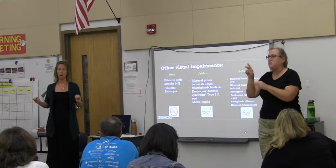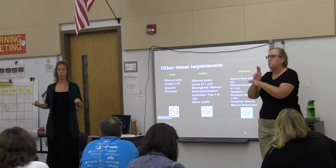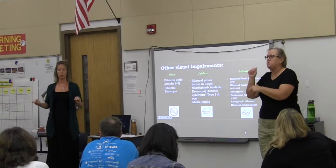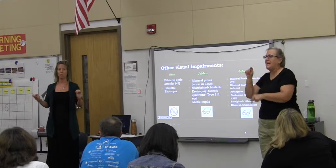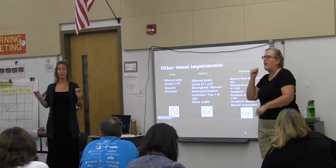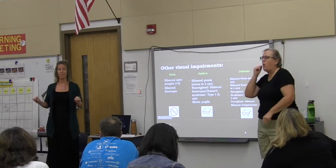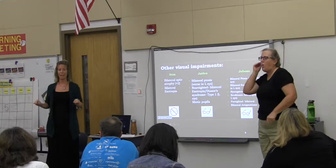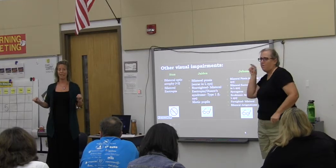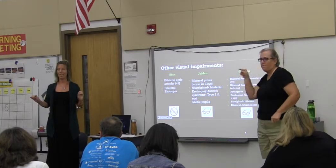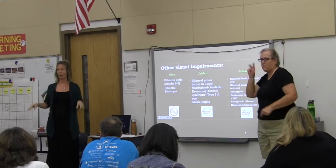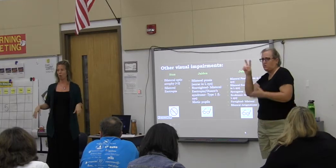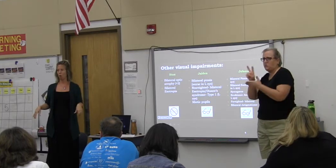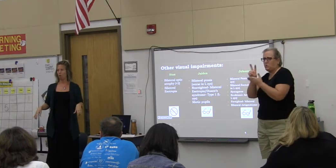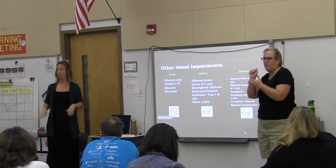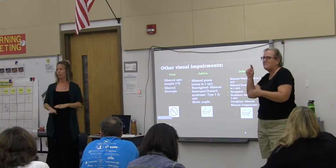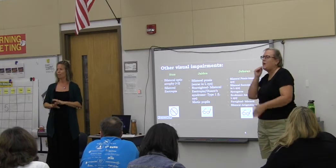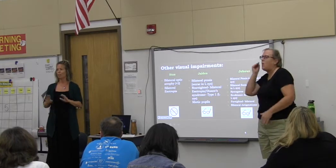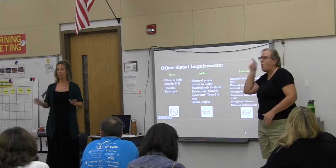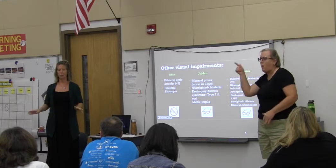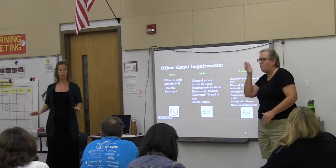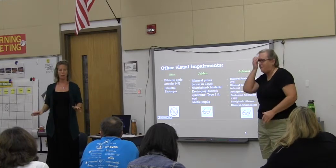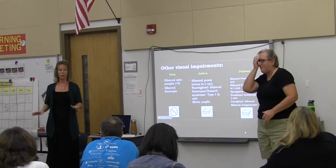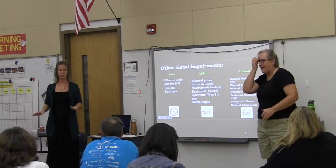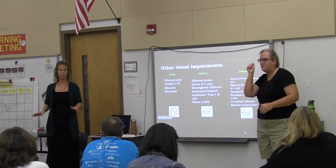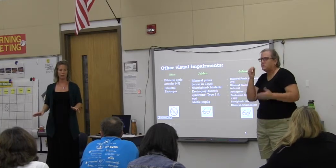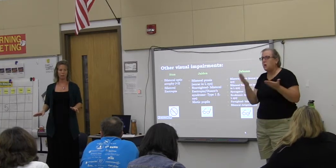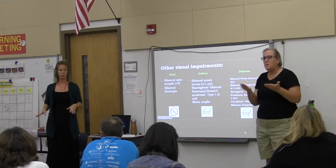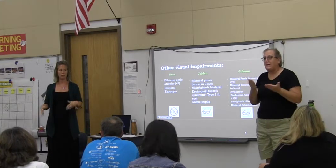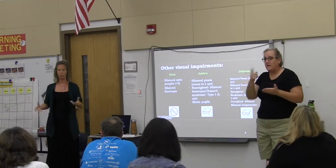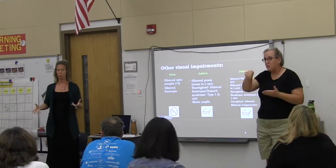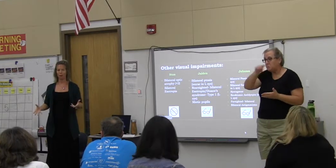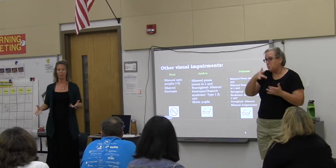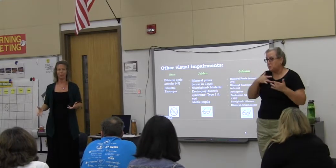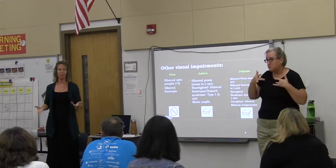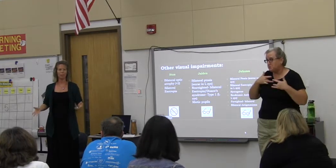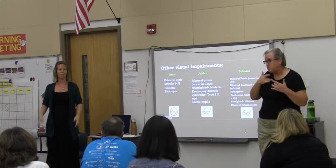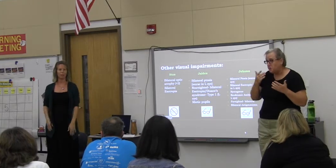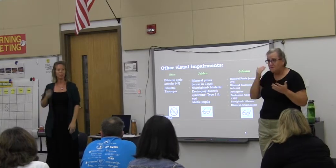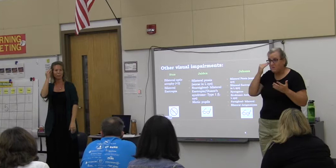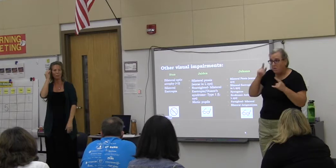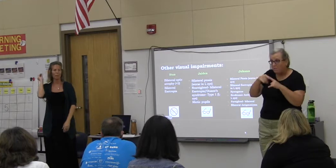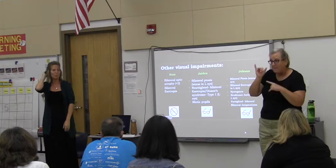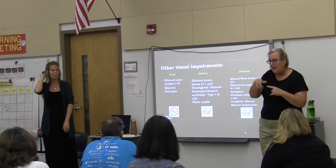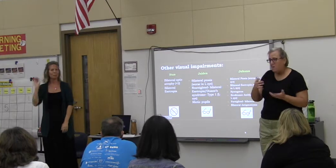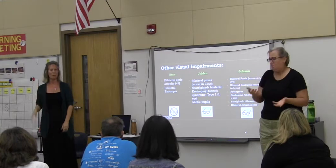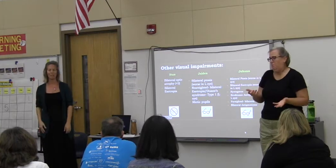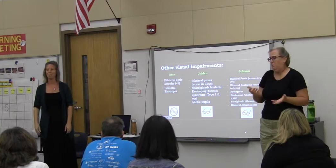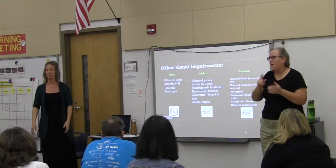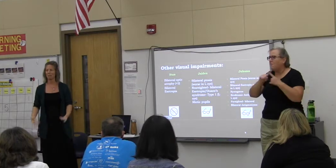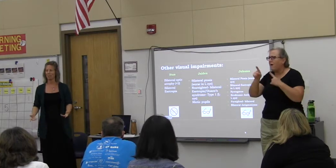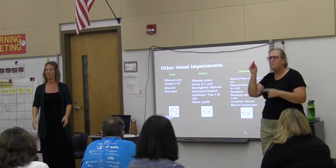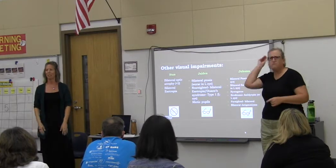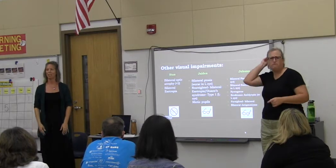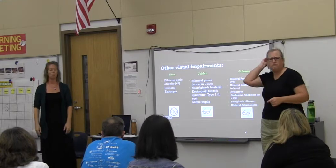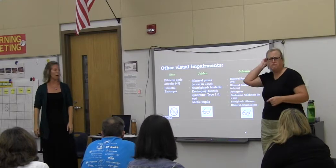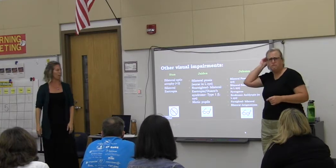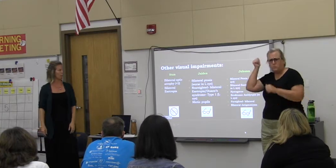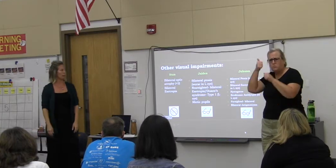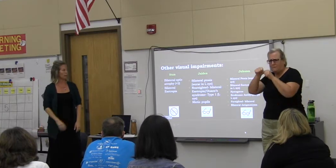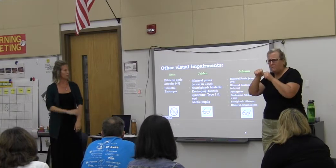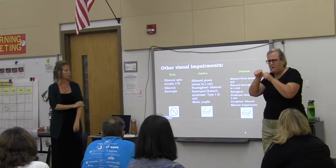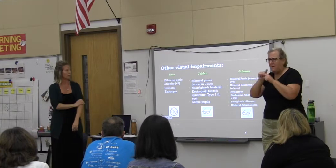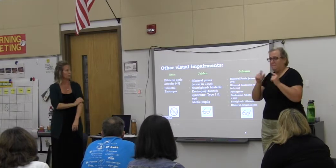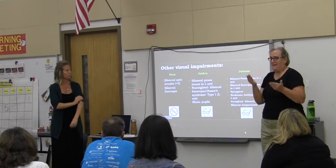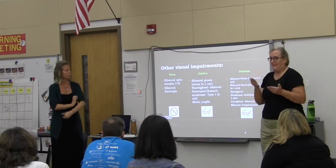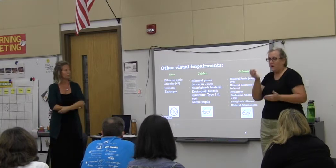do both hours a day at home. So it's nothing that you have to be aware of here at, well, you know, keep it in the back of your mind, but you won't have